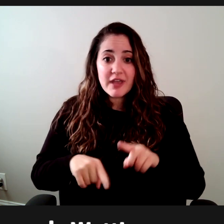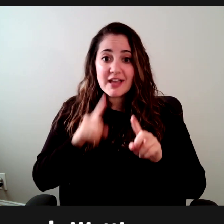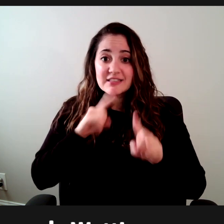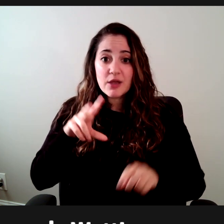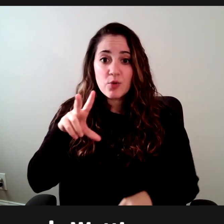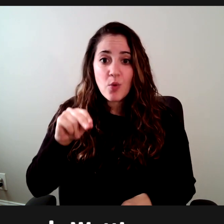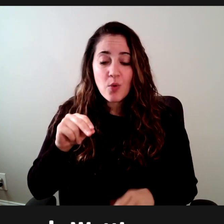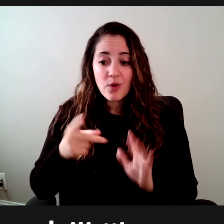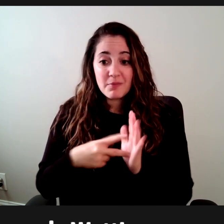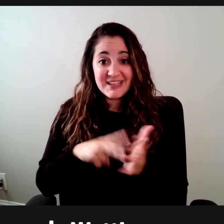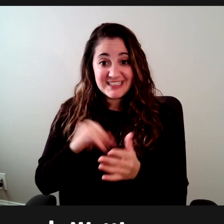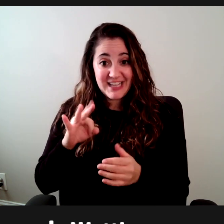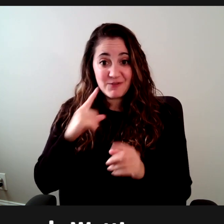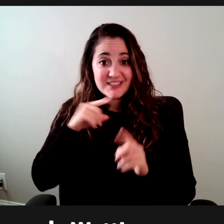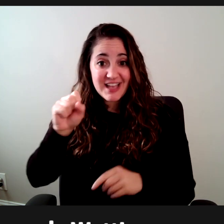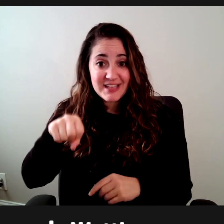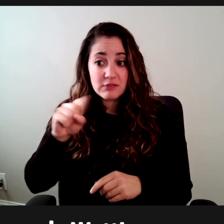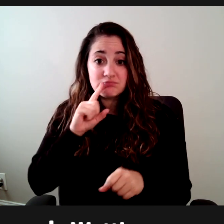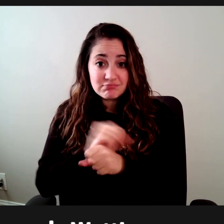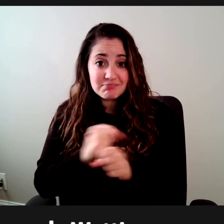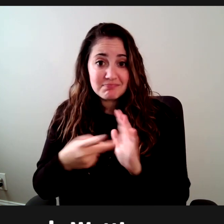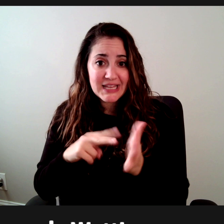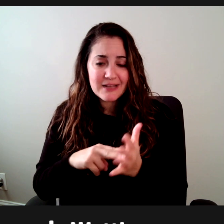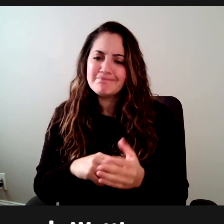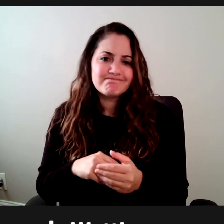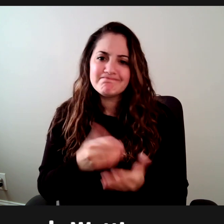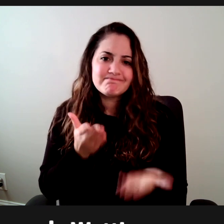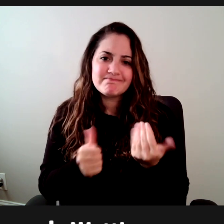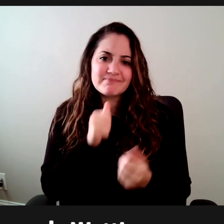saying no. If we can't say no, then we're not really saying yes.